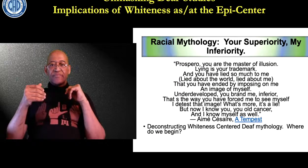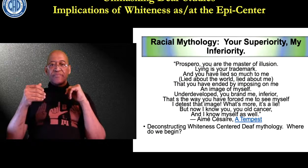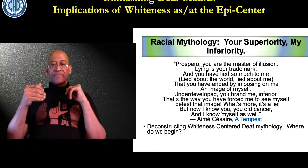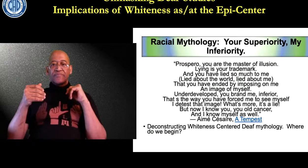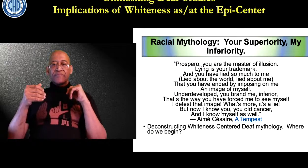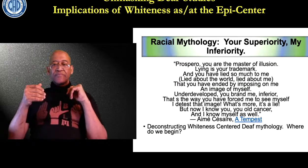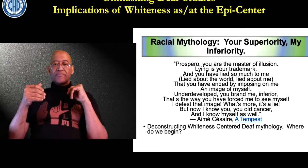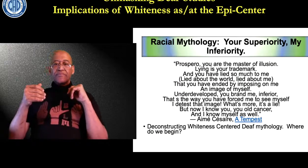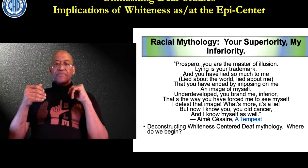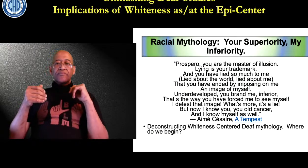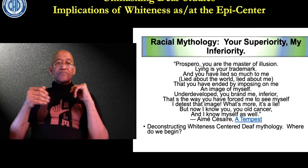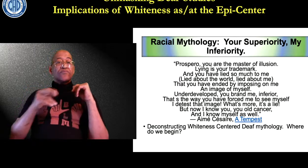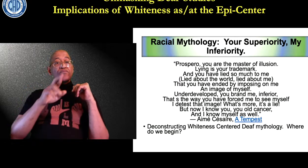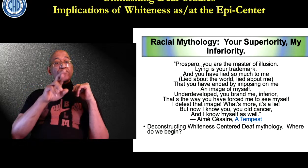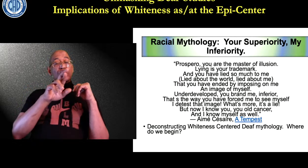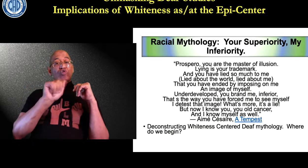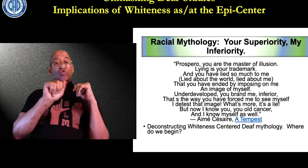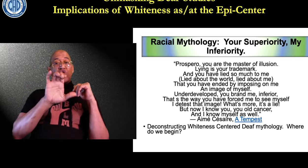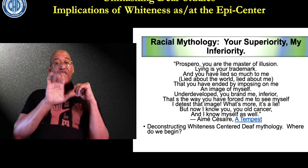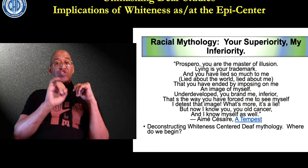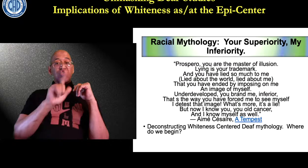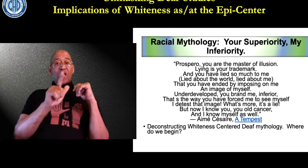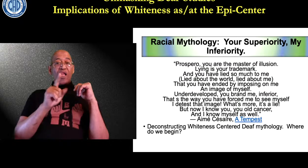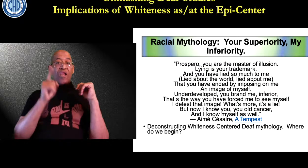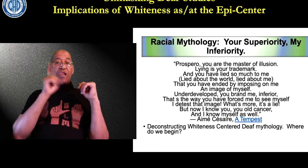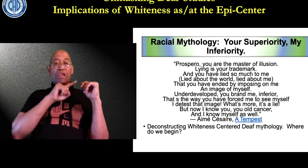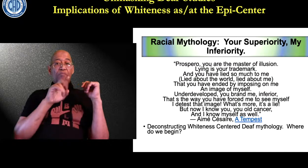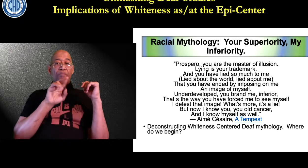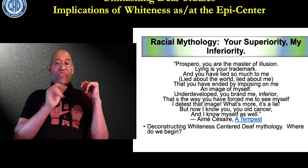with struggling with the equalization.